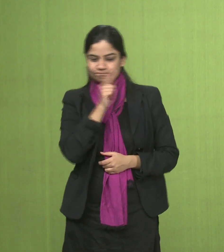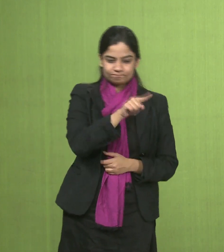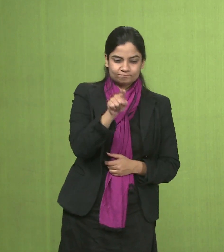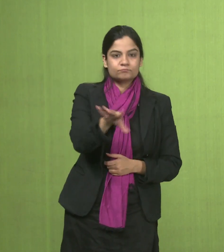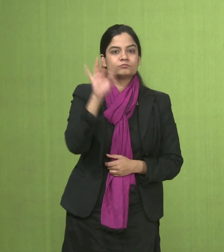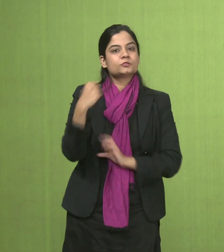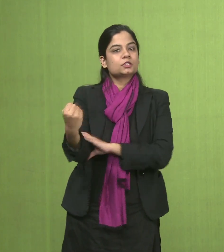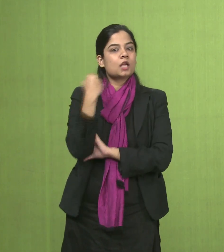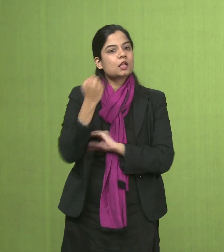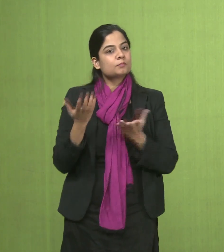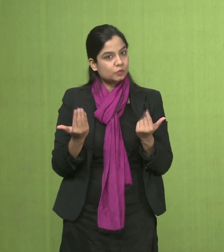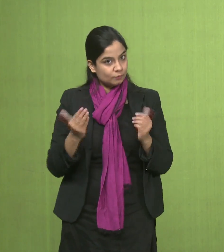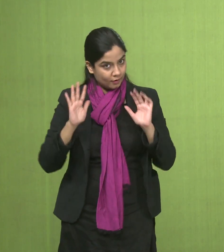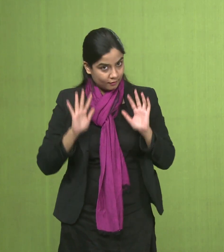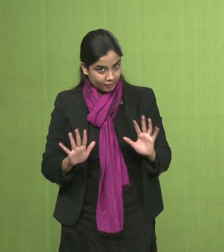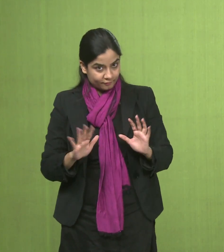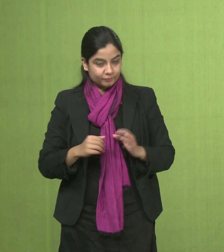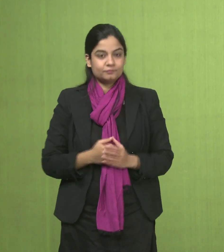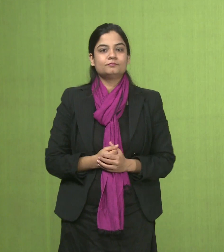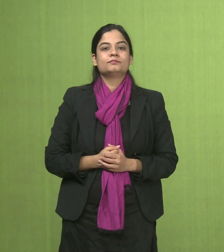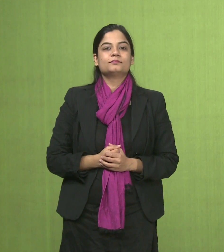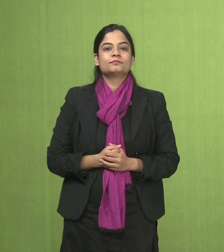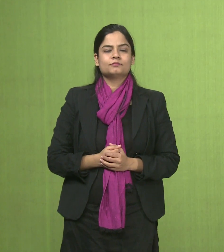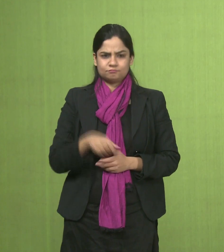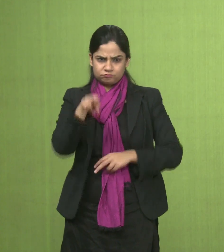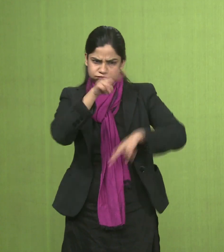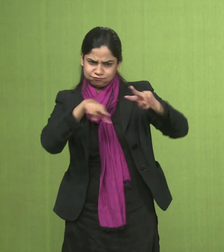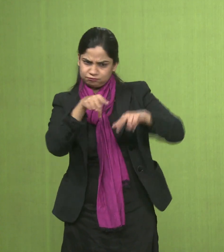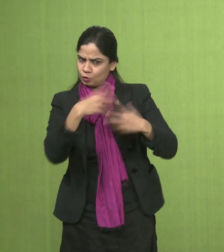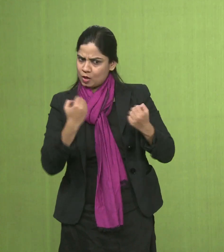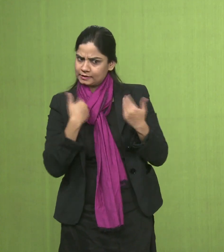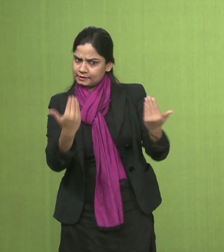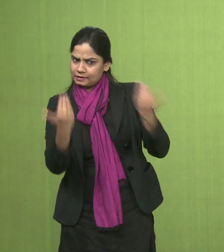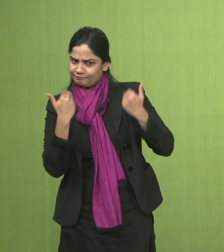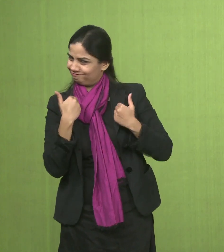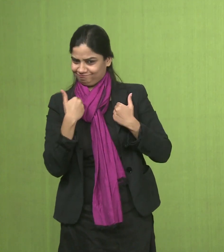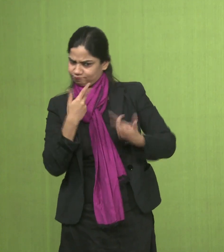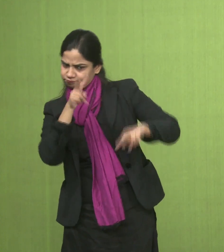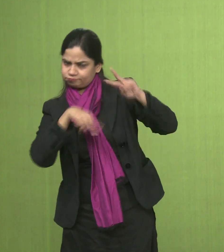Right to choose, right to safety,